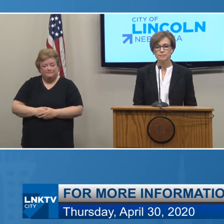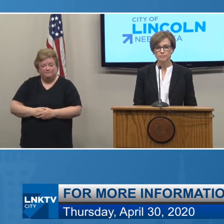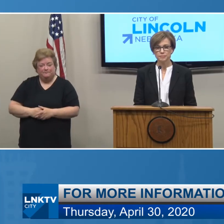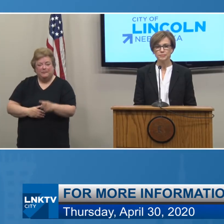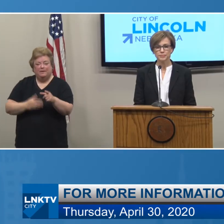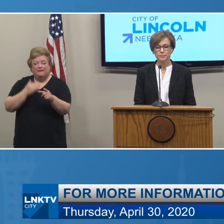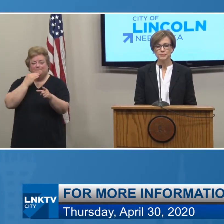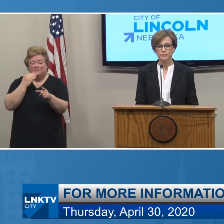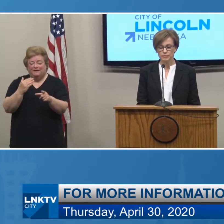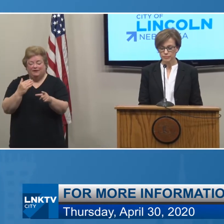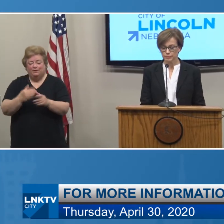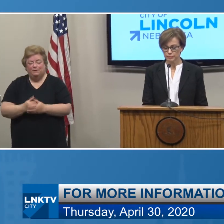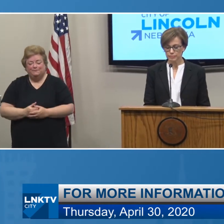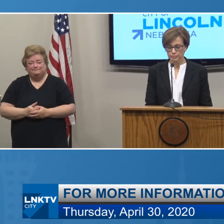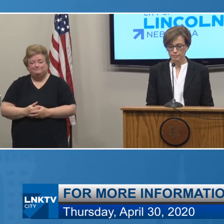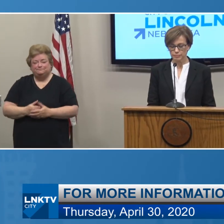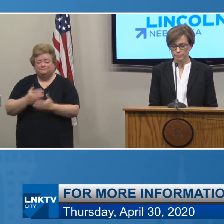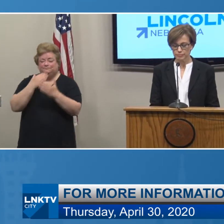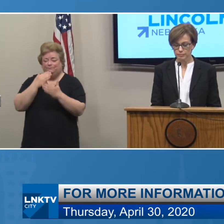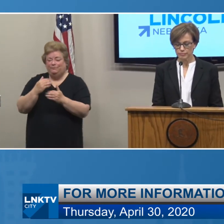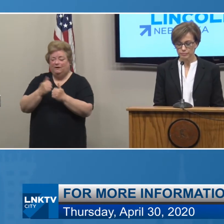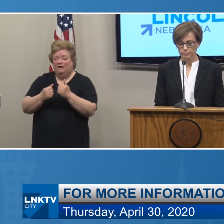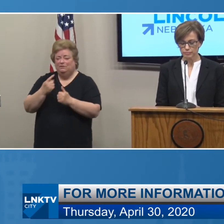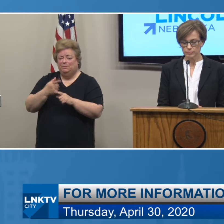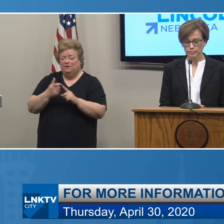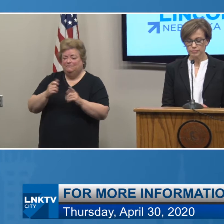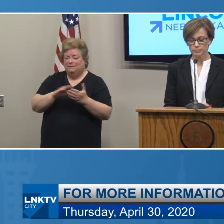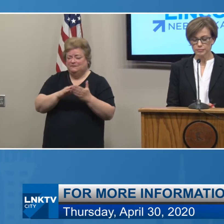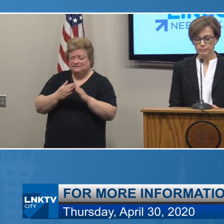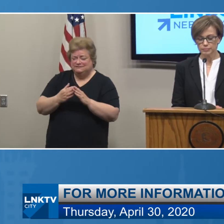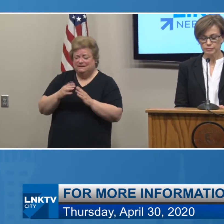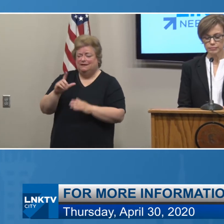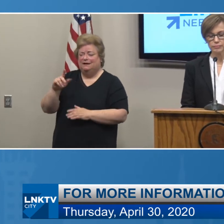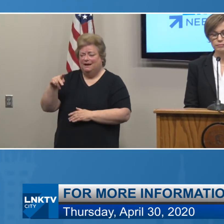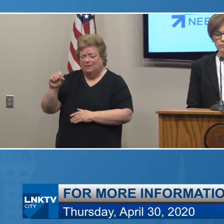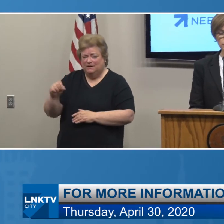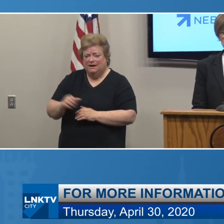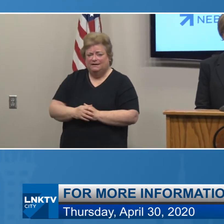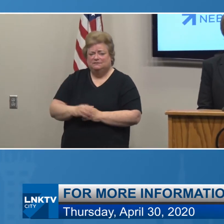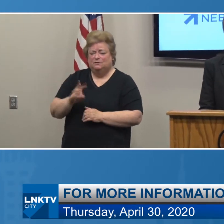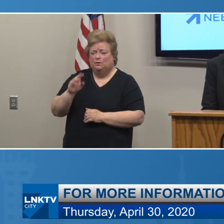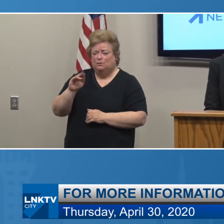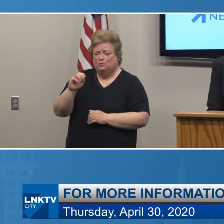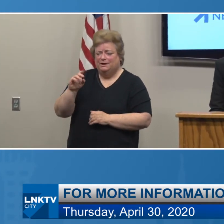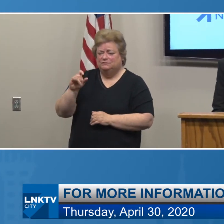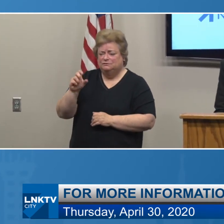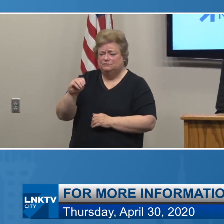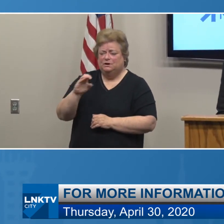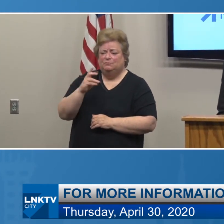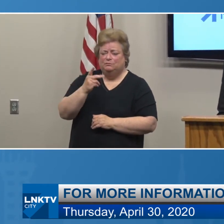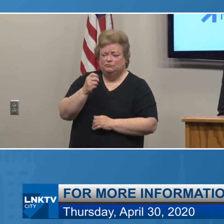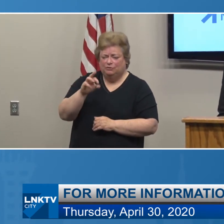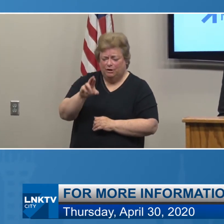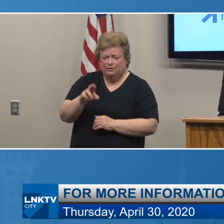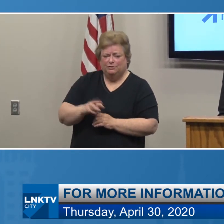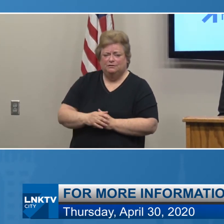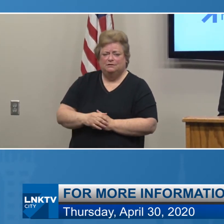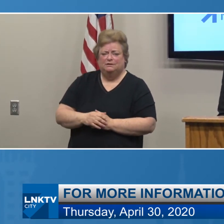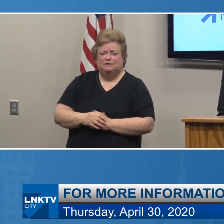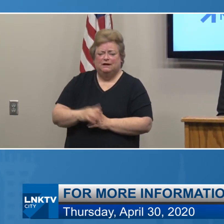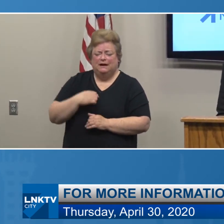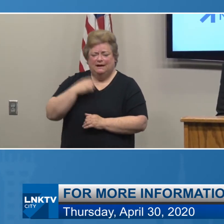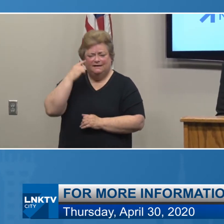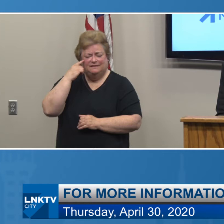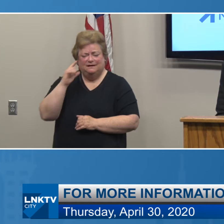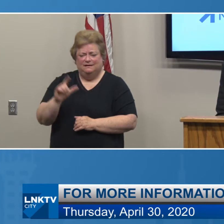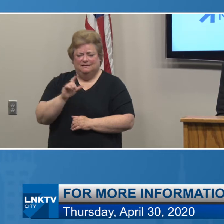you, Mayor. Thank you, everybody from the city, LPS, and Windstream Charter. I think Lincoln